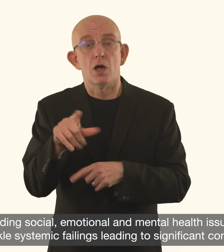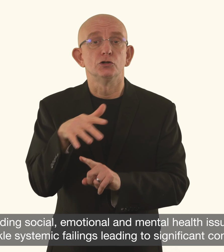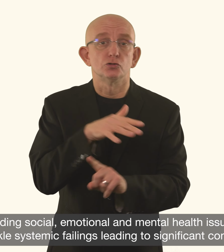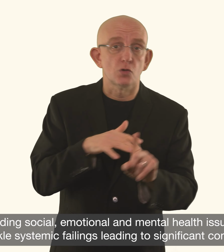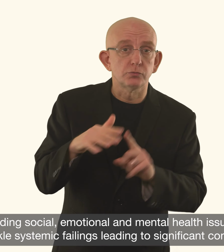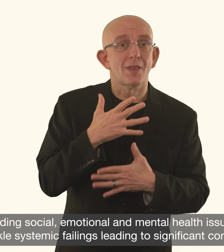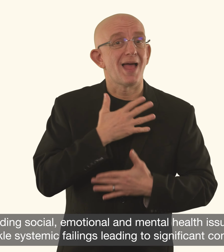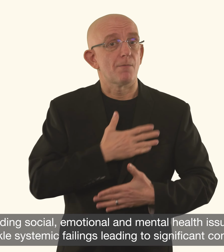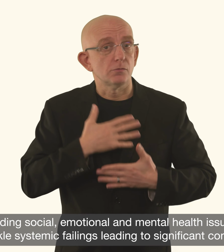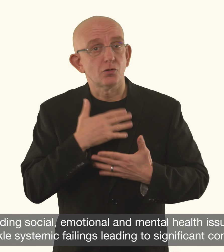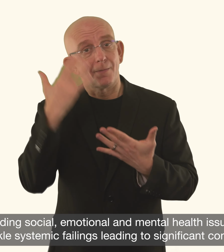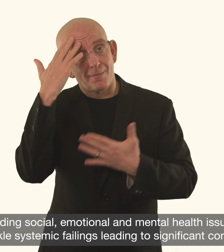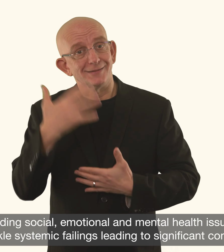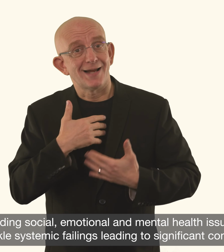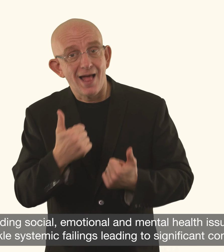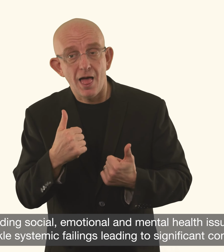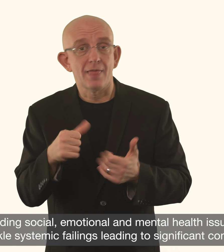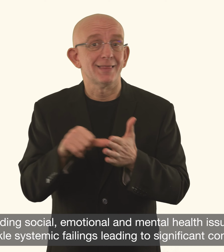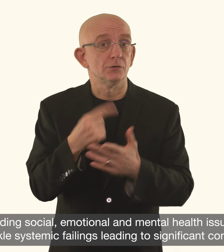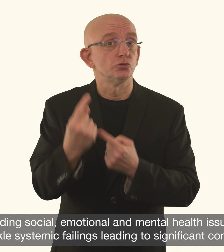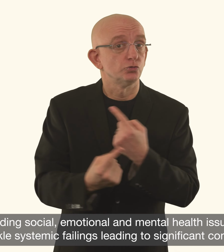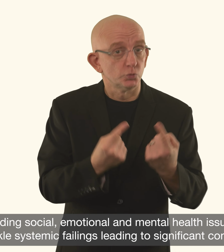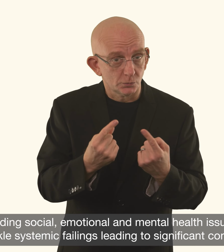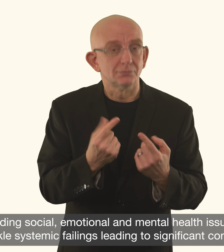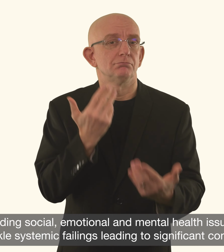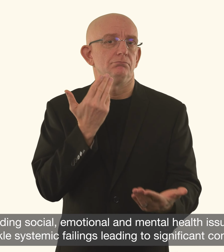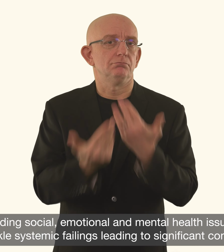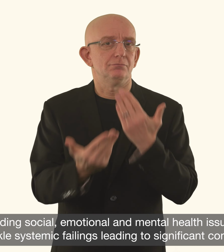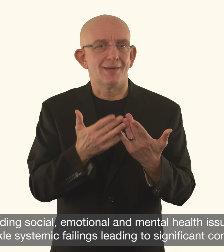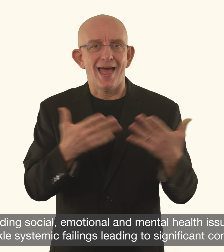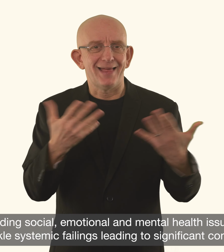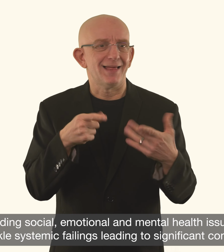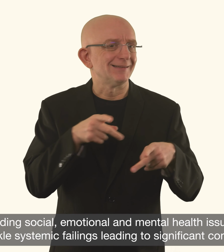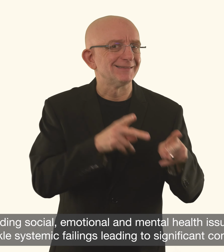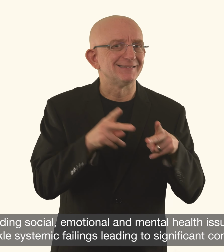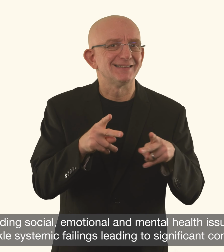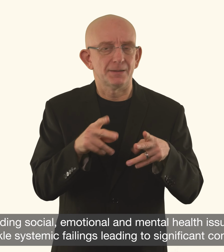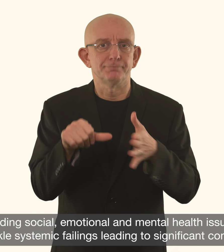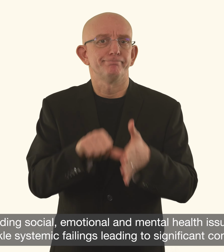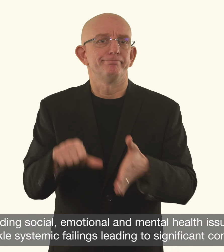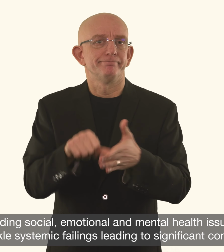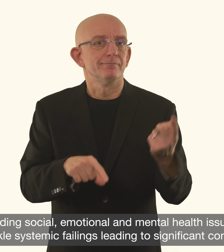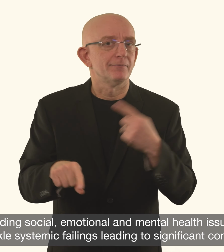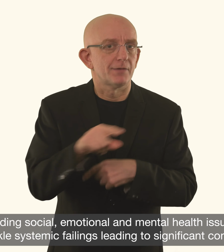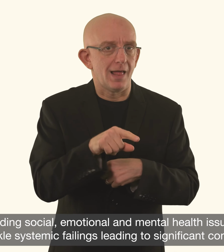6. social, emotional and mental health issues and tackle systemic failings leading to significant concerns.